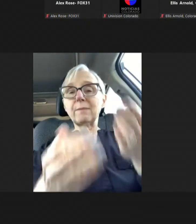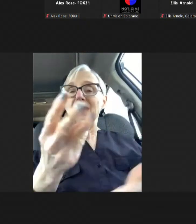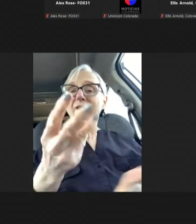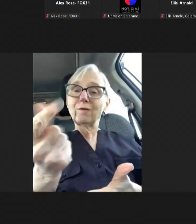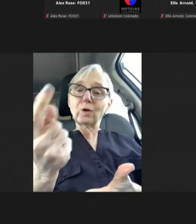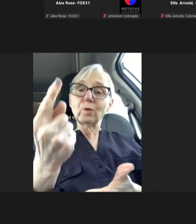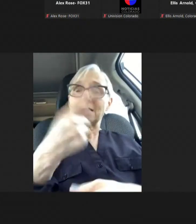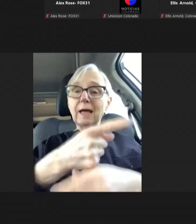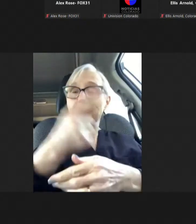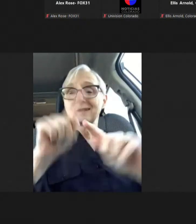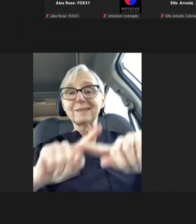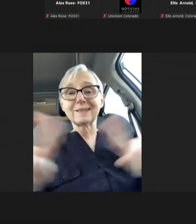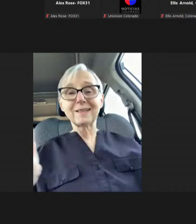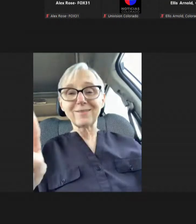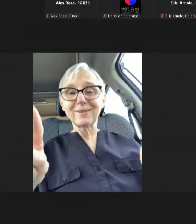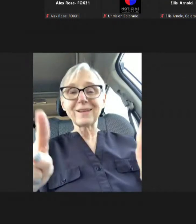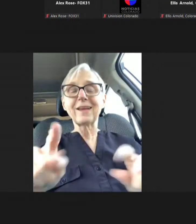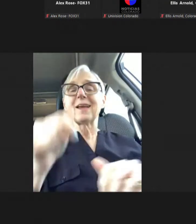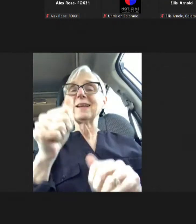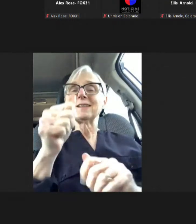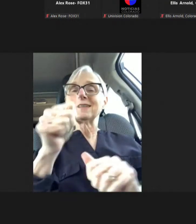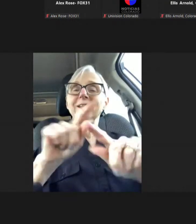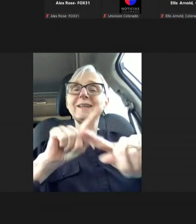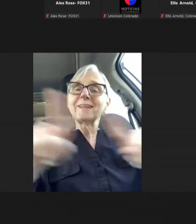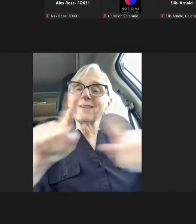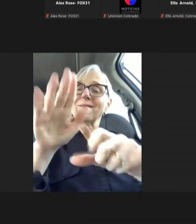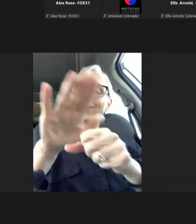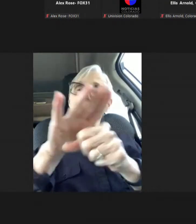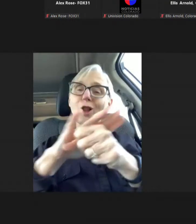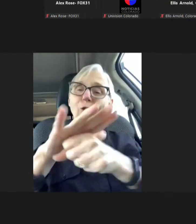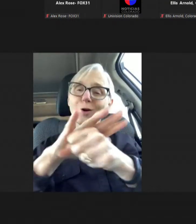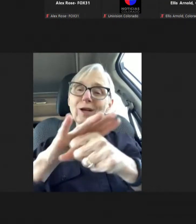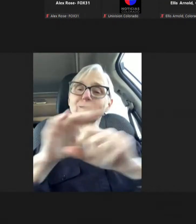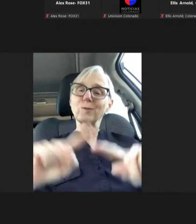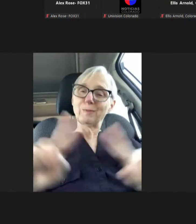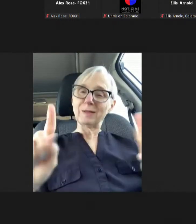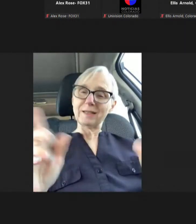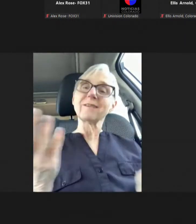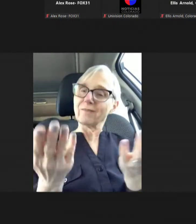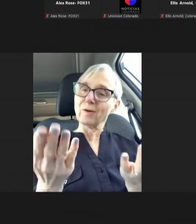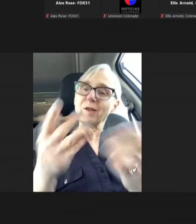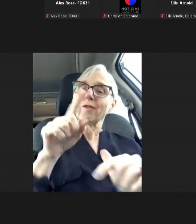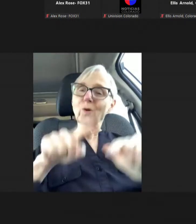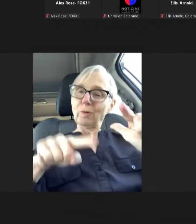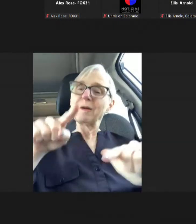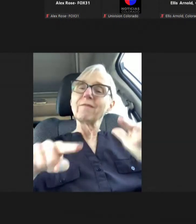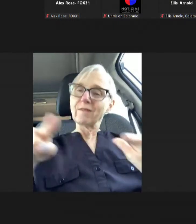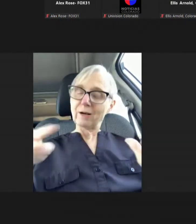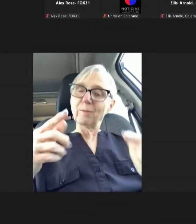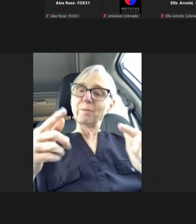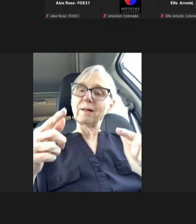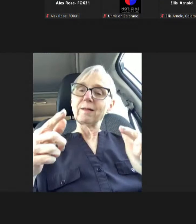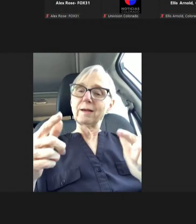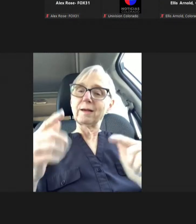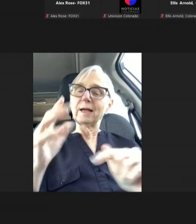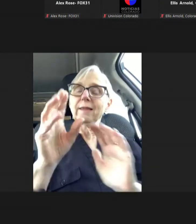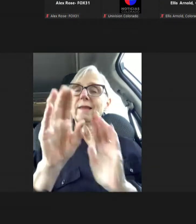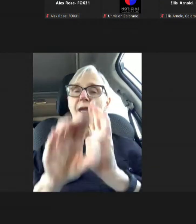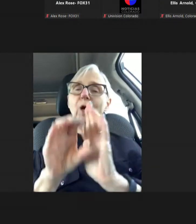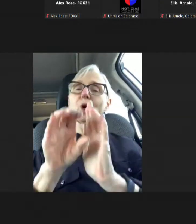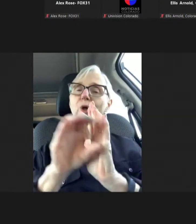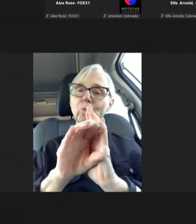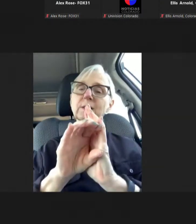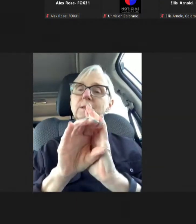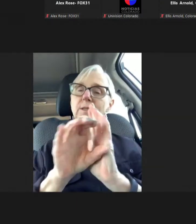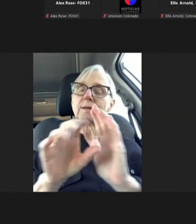We know that not every location is going to be exactly the same, and there are going to be lots of variability in characteristics of the population from one